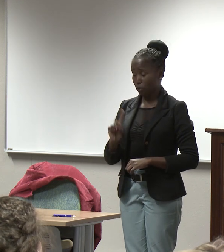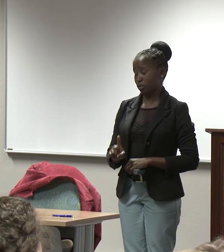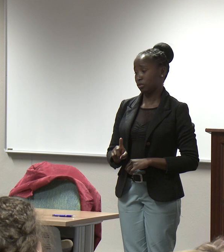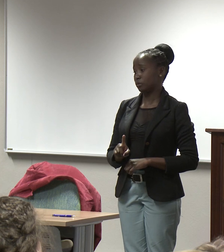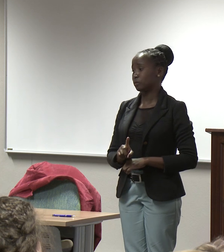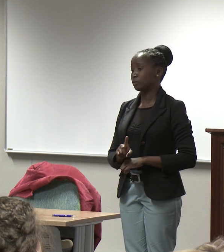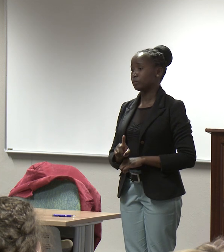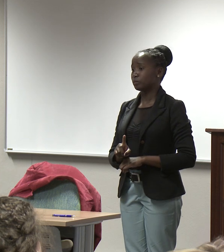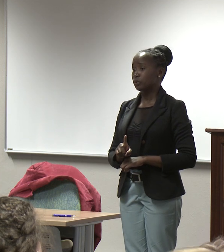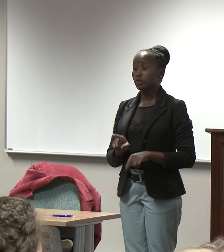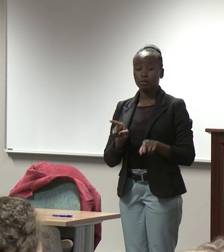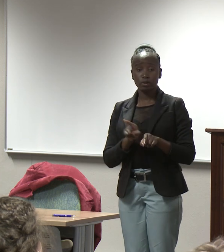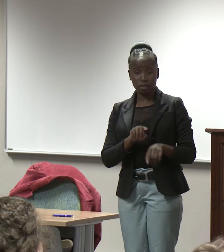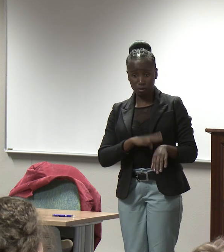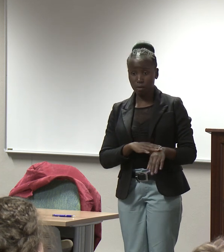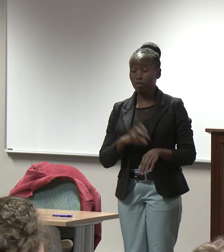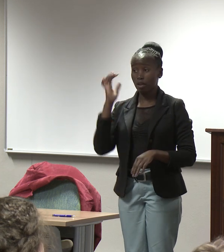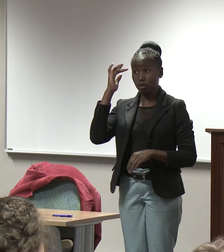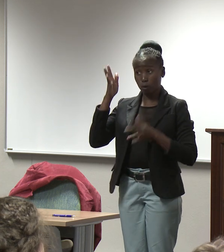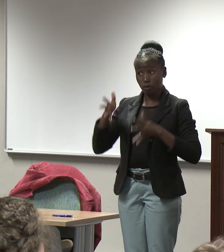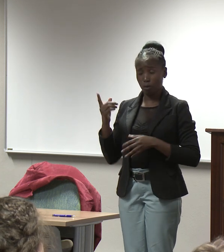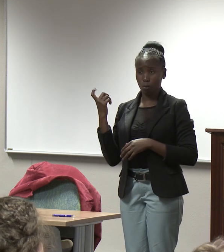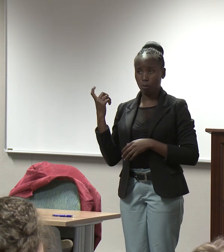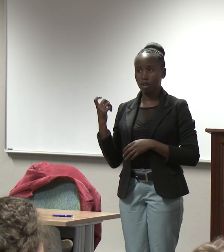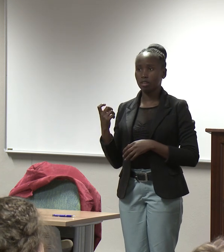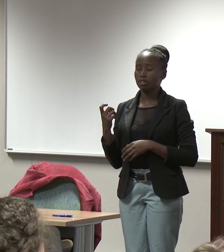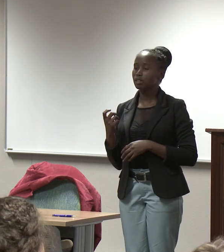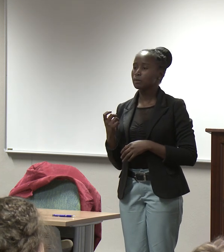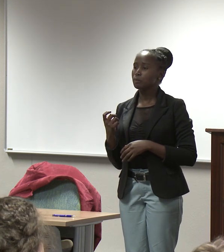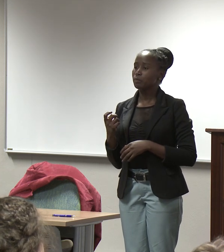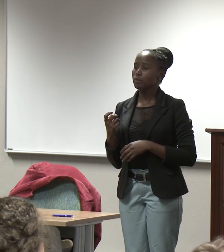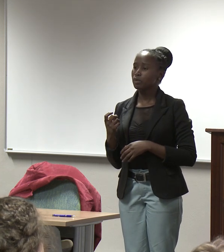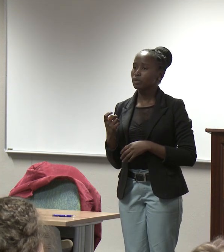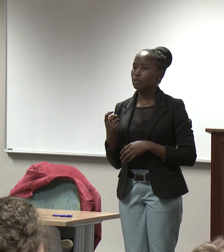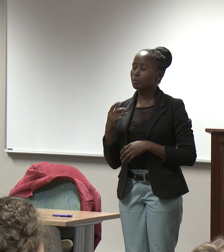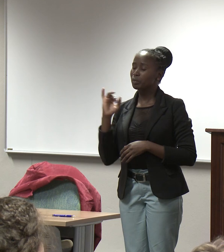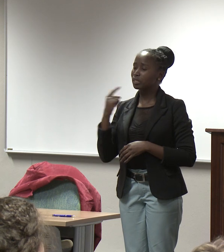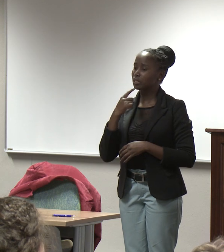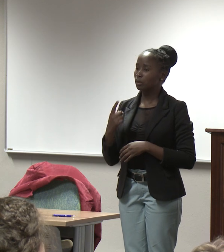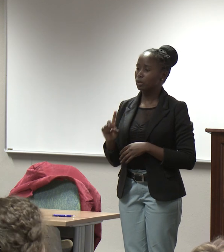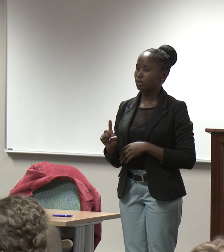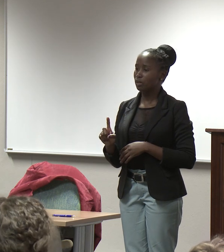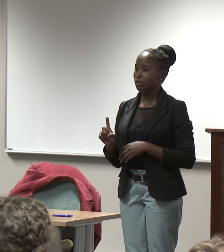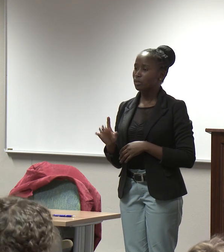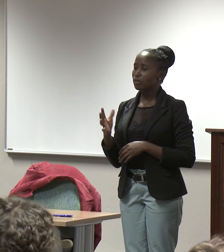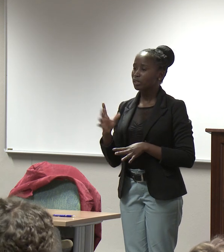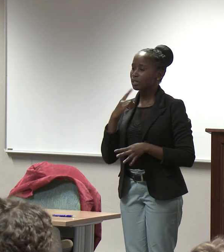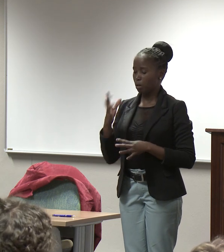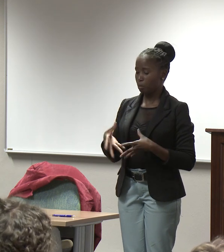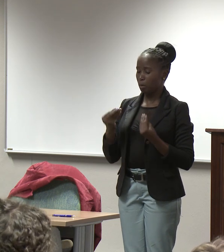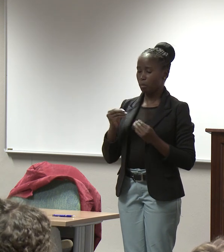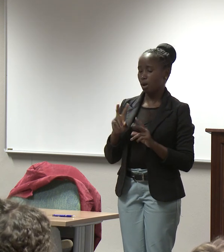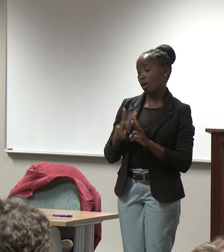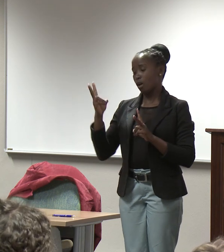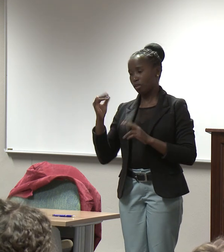time, another philosopher, in my view, a better philosopher, was proclaiming an alternative idea,